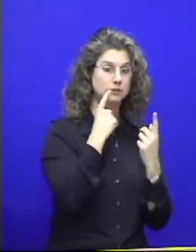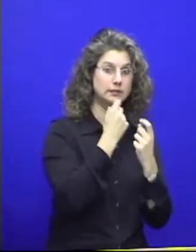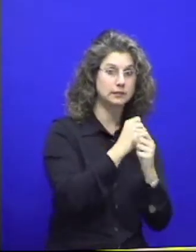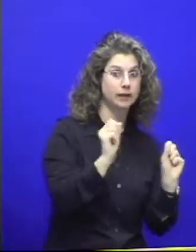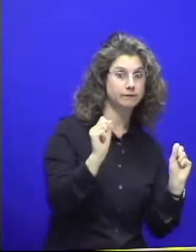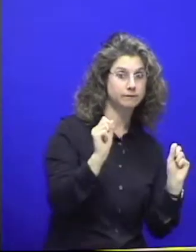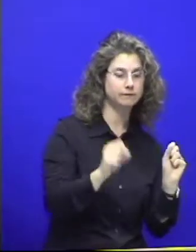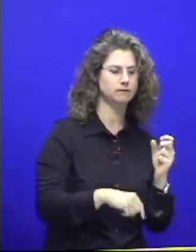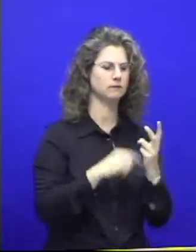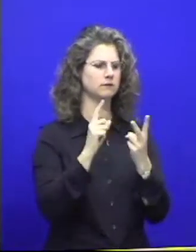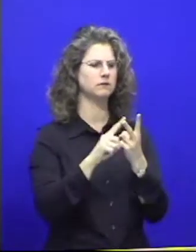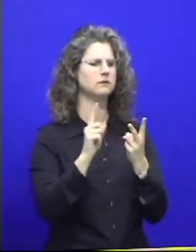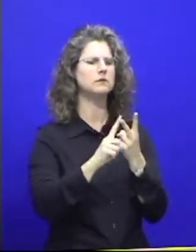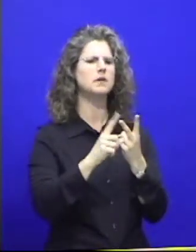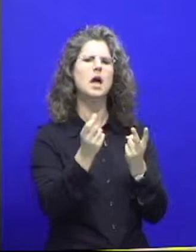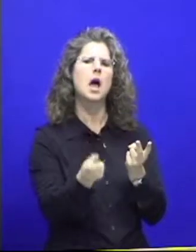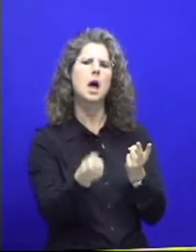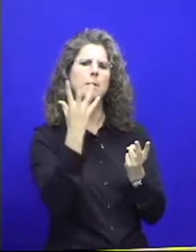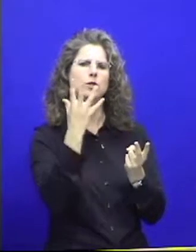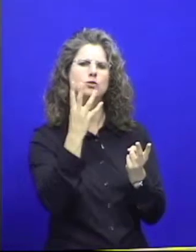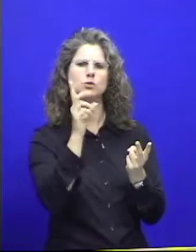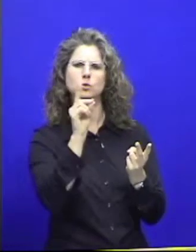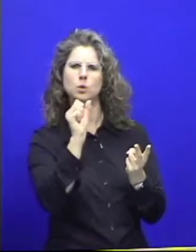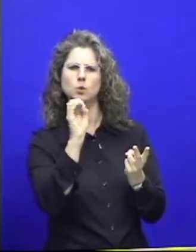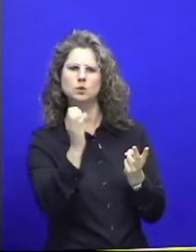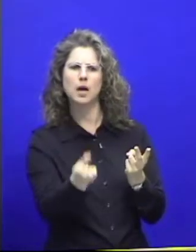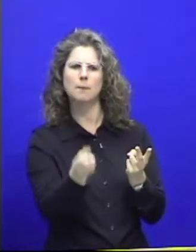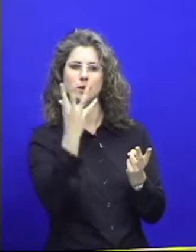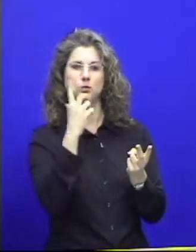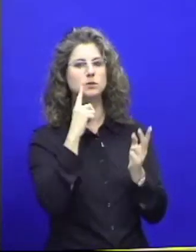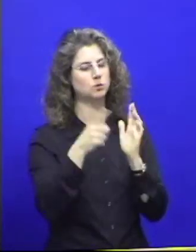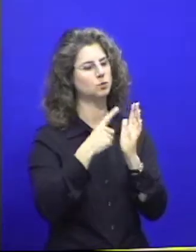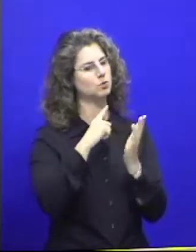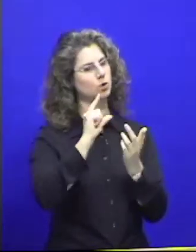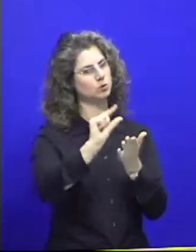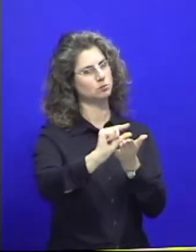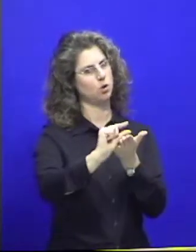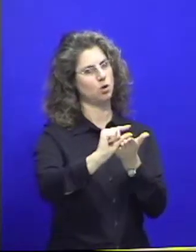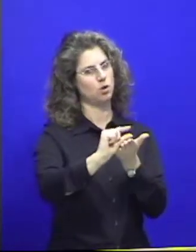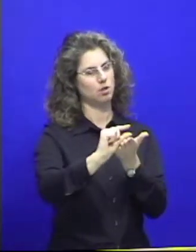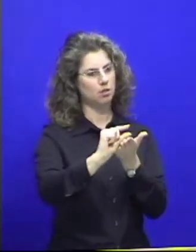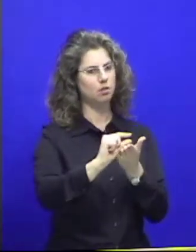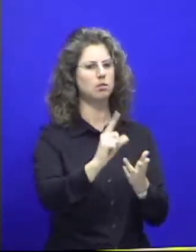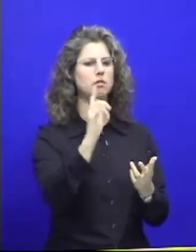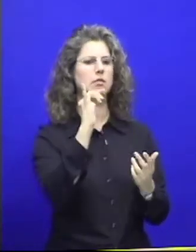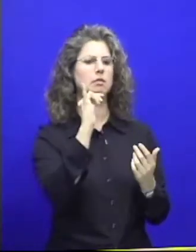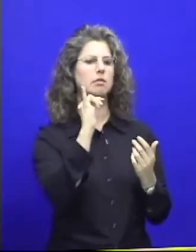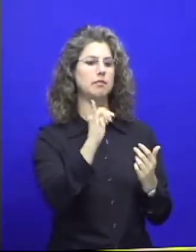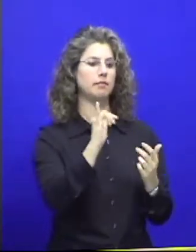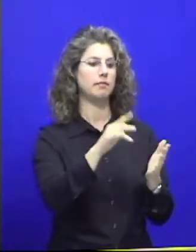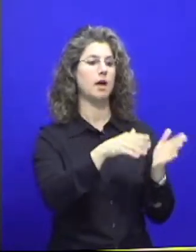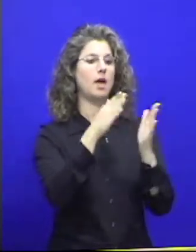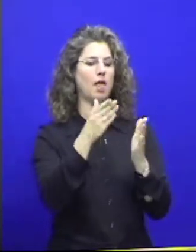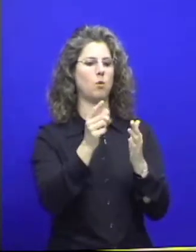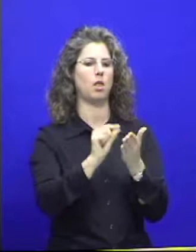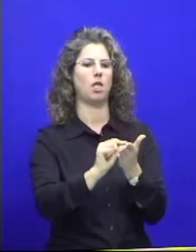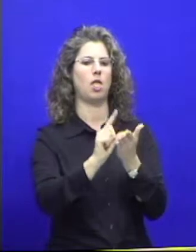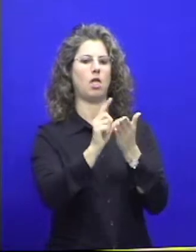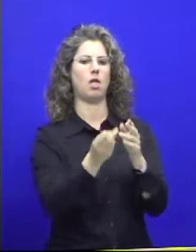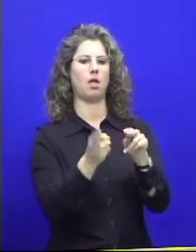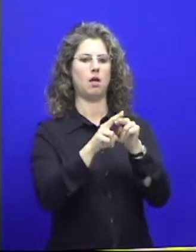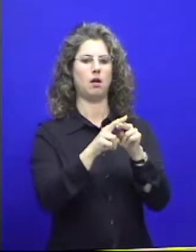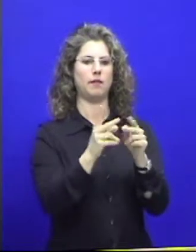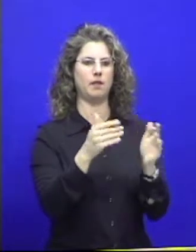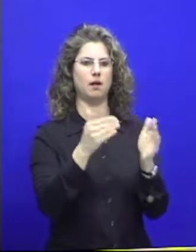the best dose of the drug? So we start with a small dose. The next patient usually gets a larger dose, and the next patient a